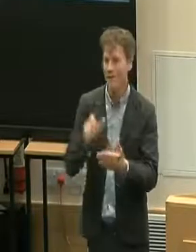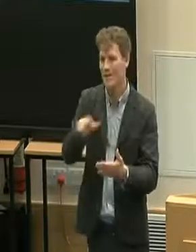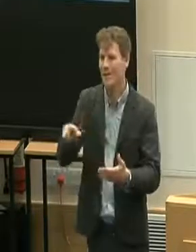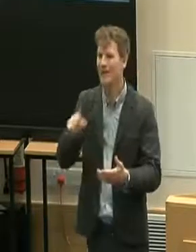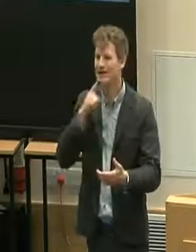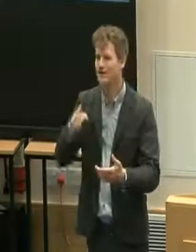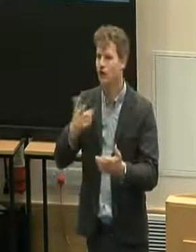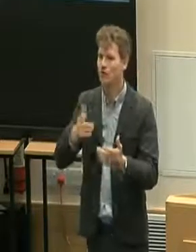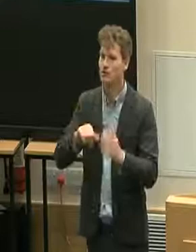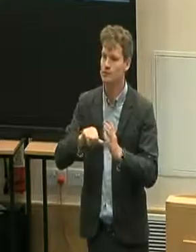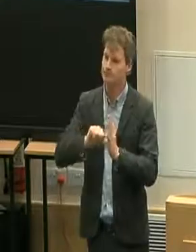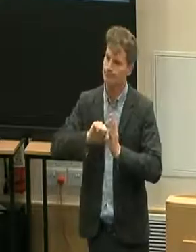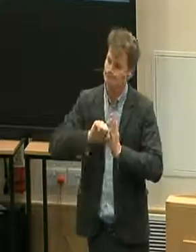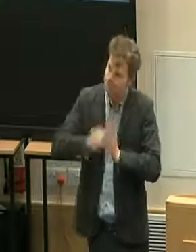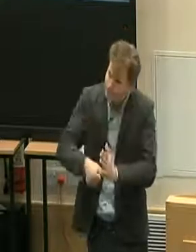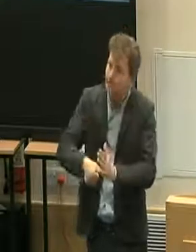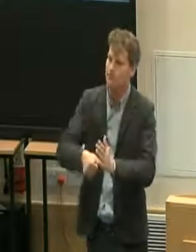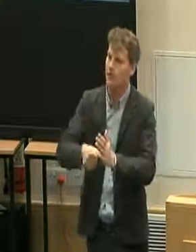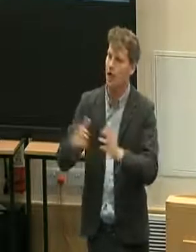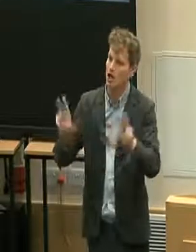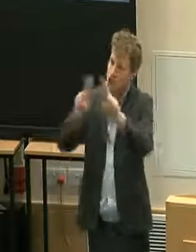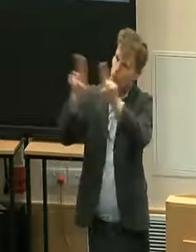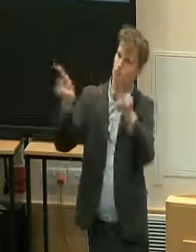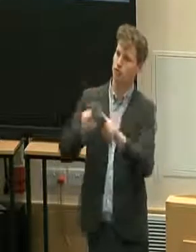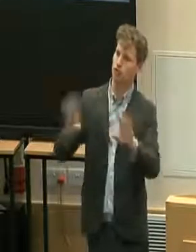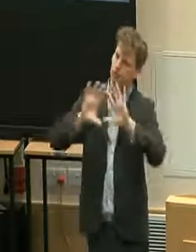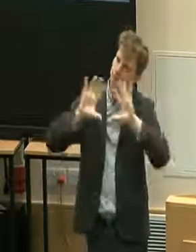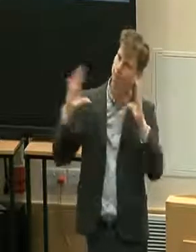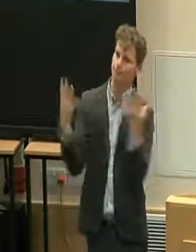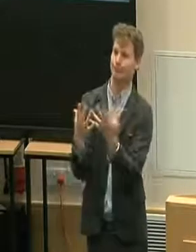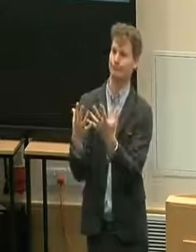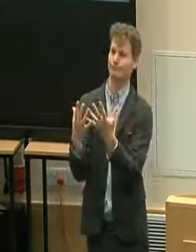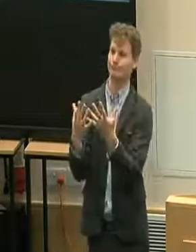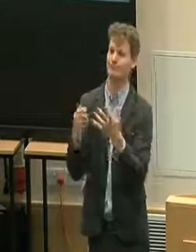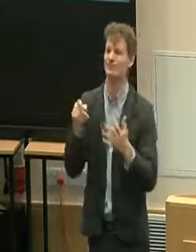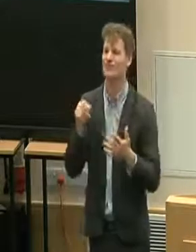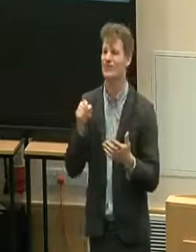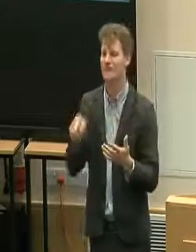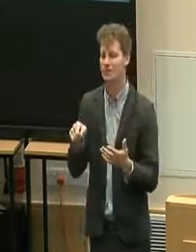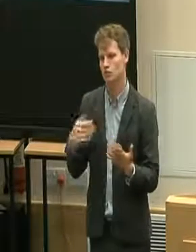I'm inventing. It is imprinted into the very soul of this document.